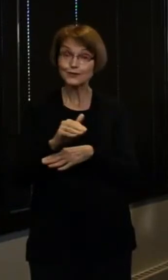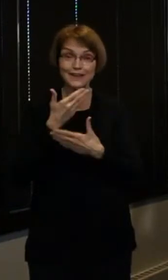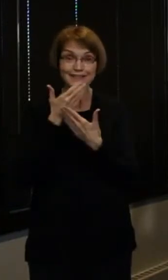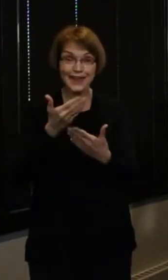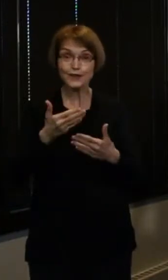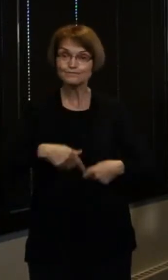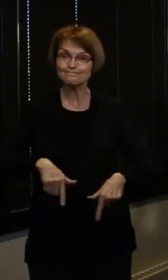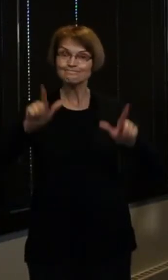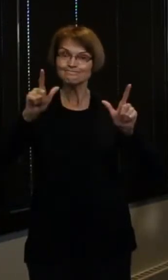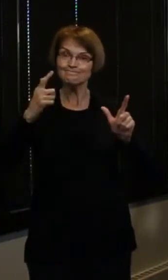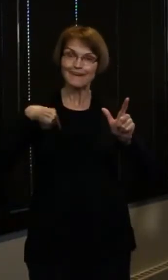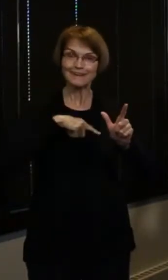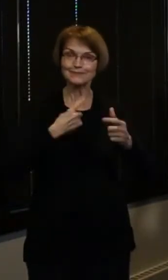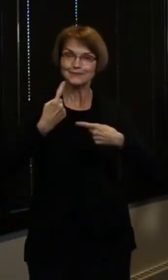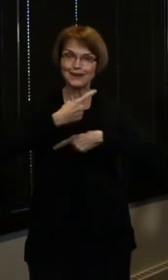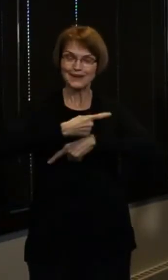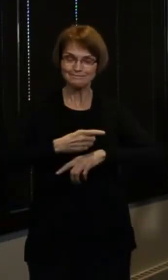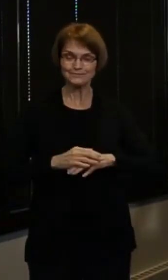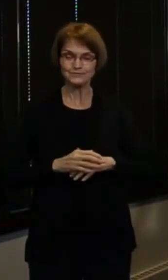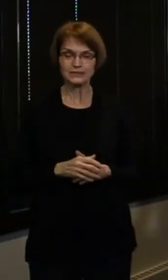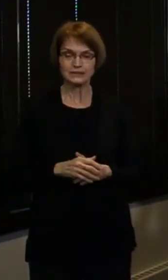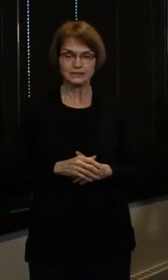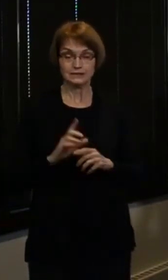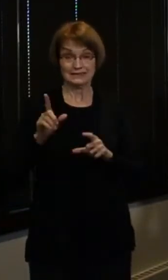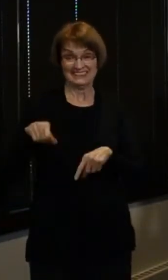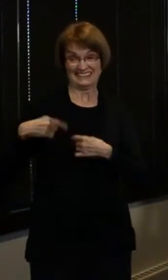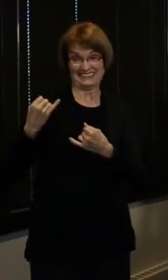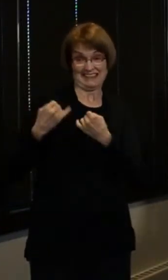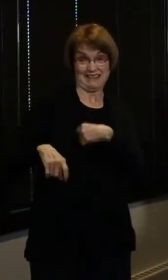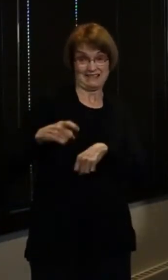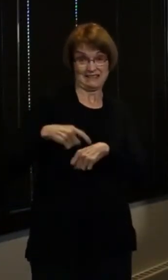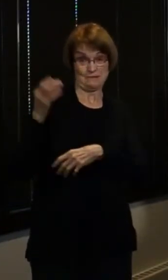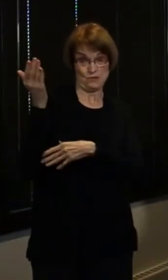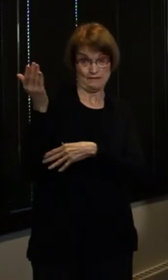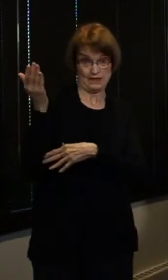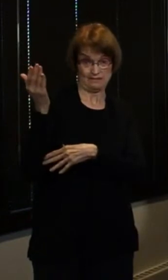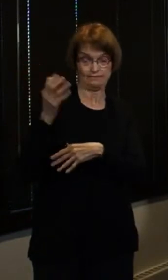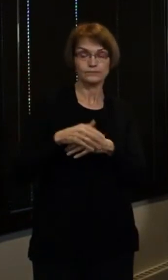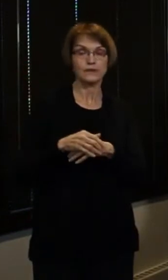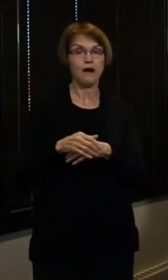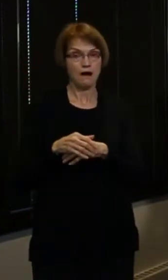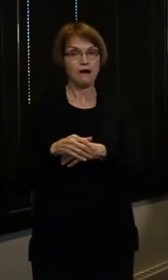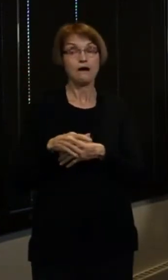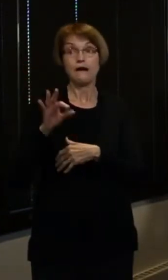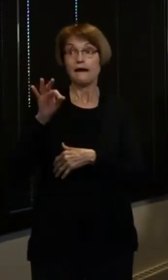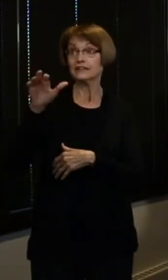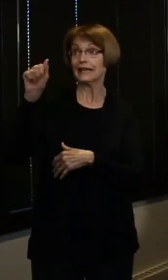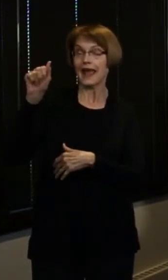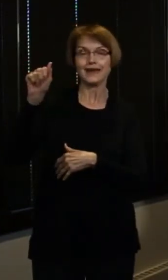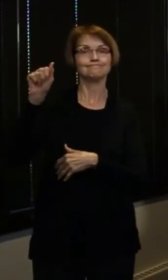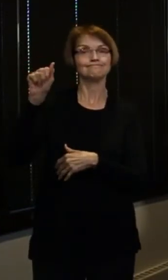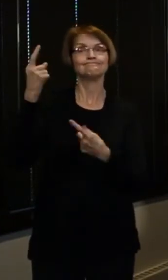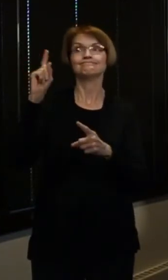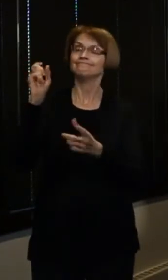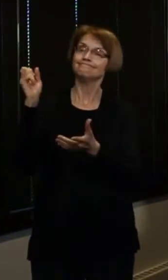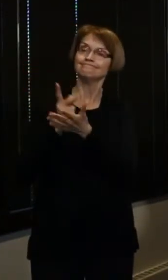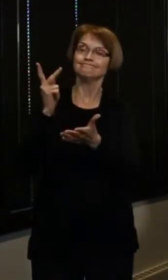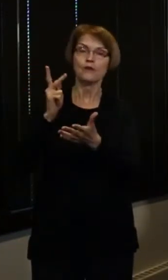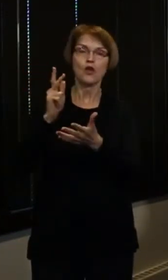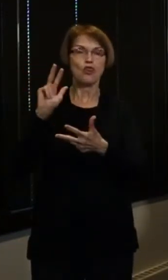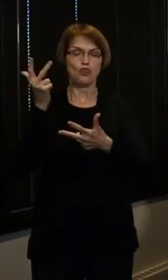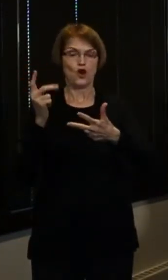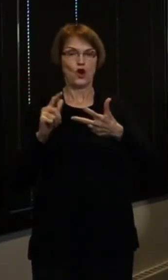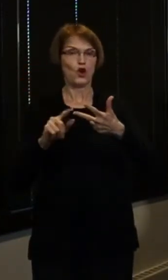Everybody for joining us today. Since our last briefing, we've received news that the FDA has authorized a